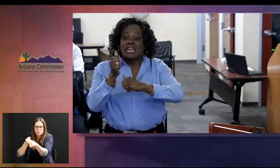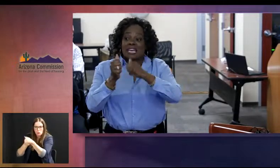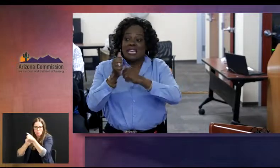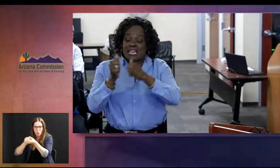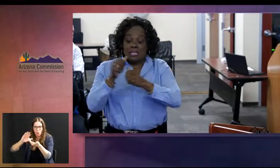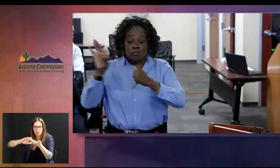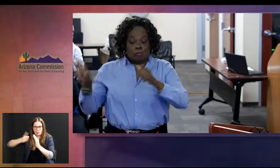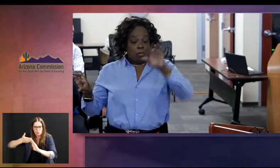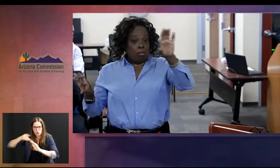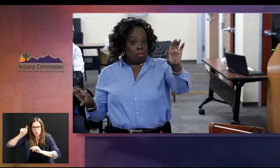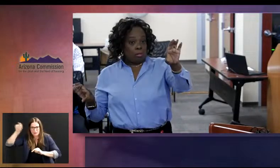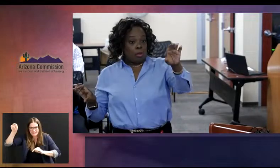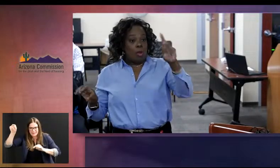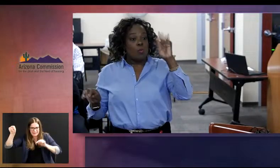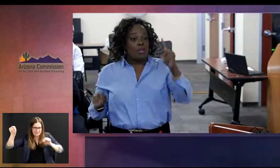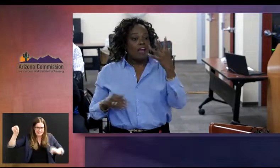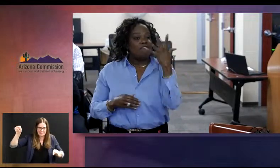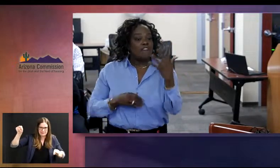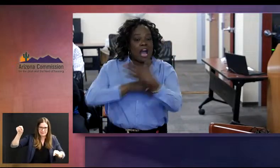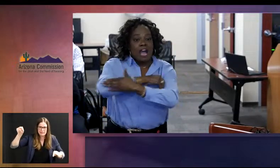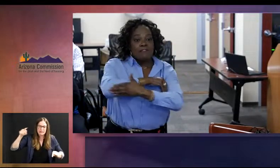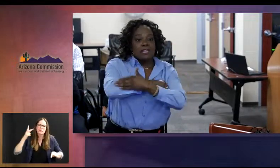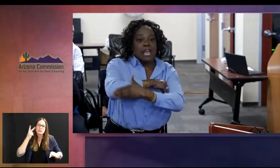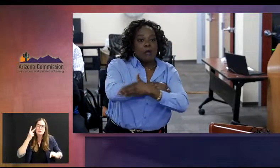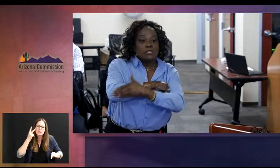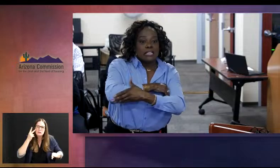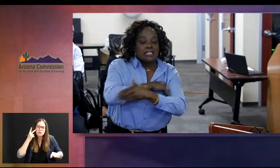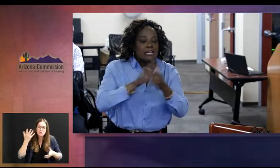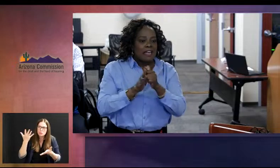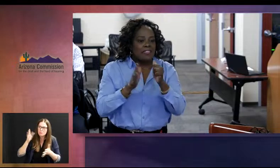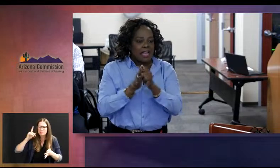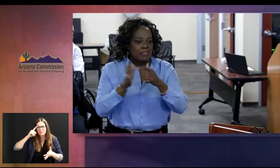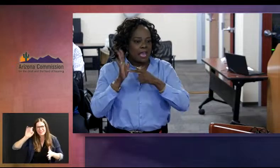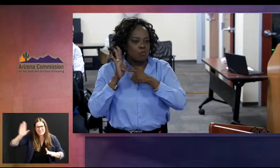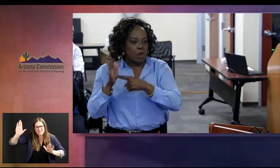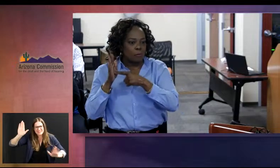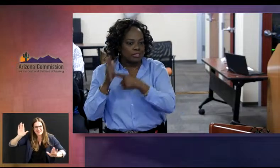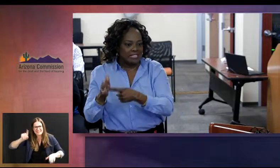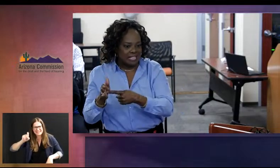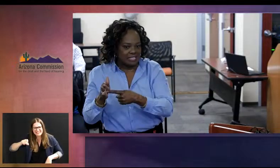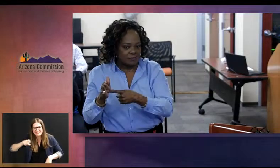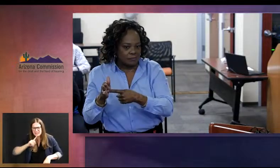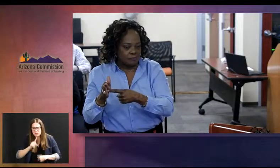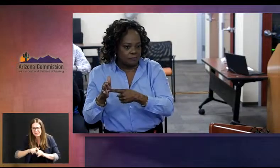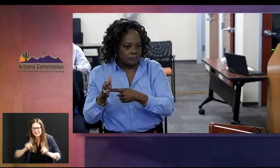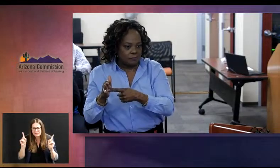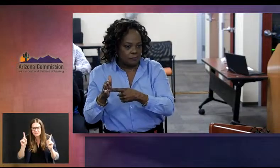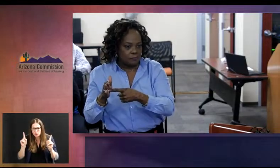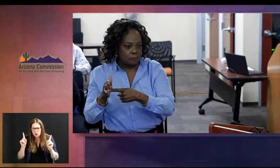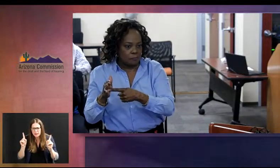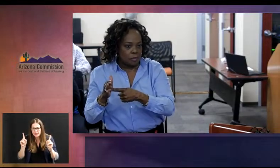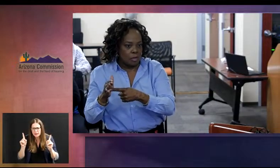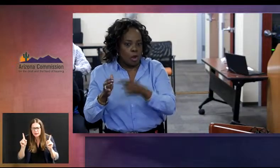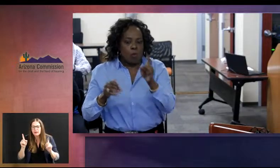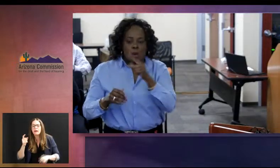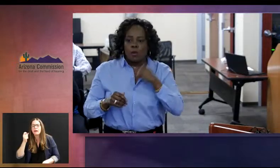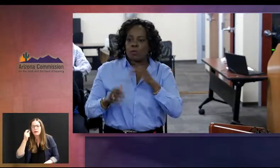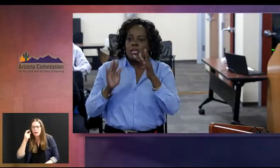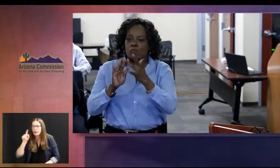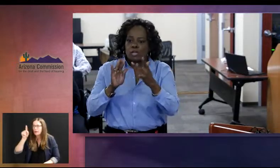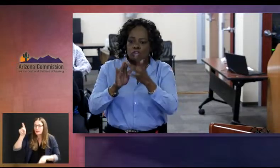During that pilot time, each of those offices will have 5 counties that they represent,